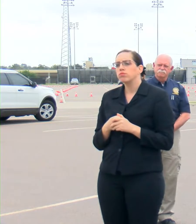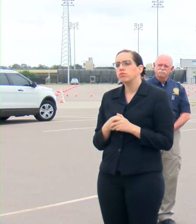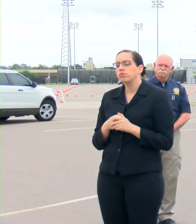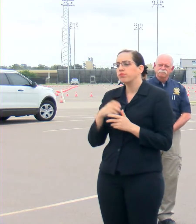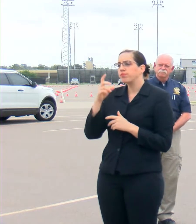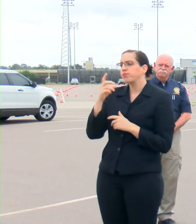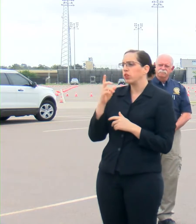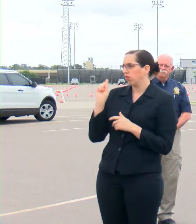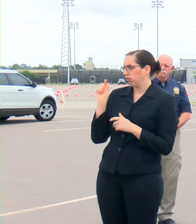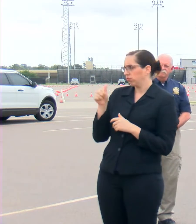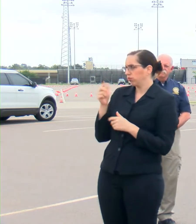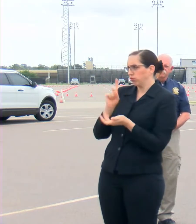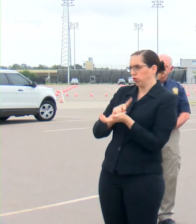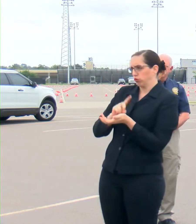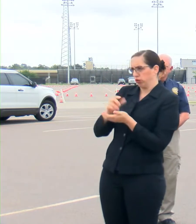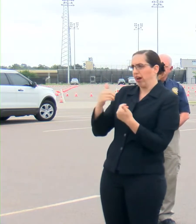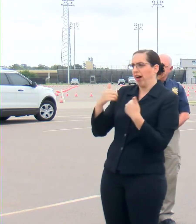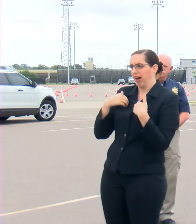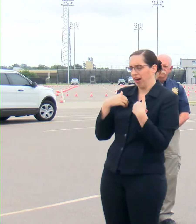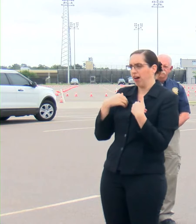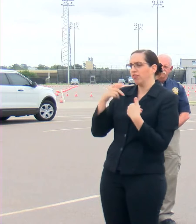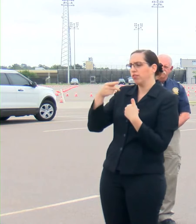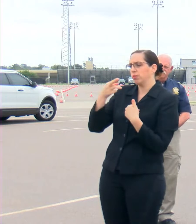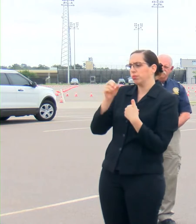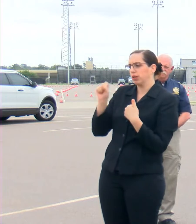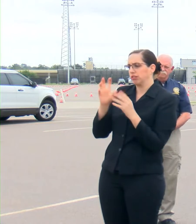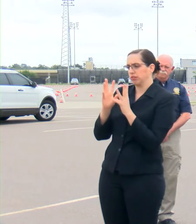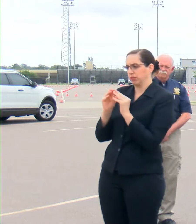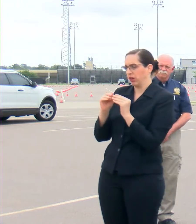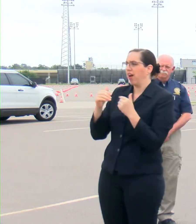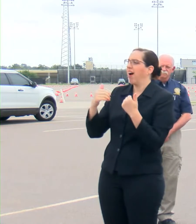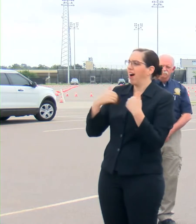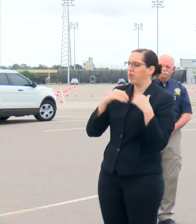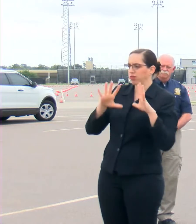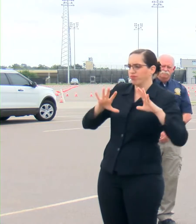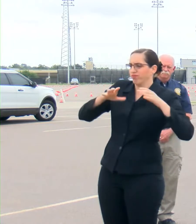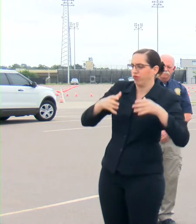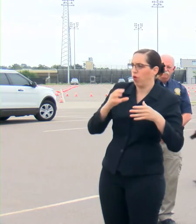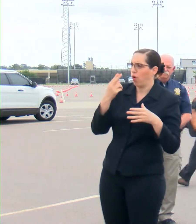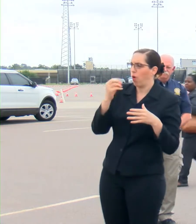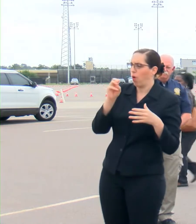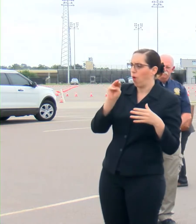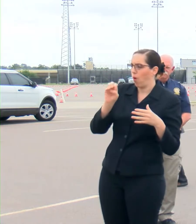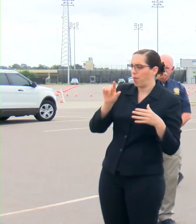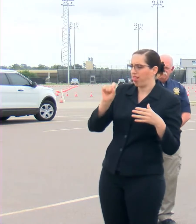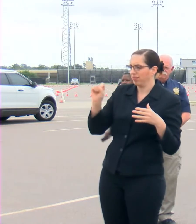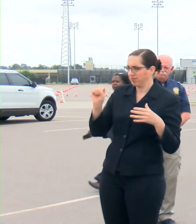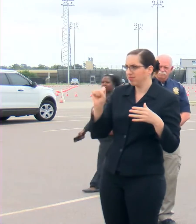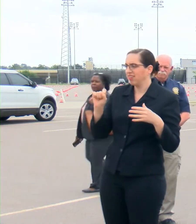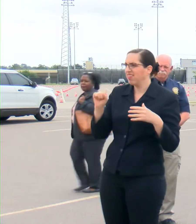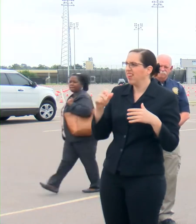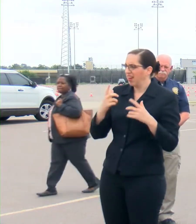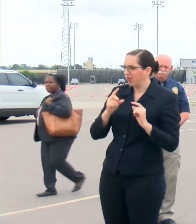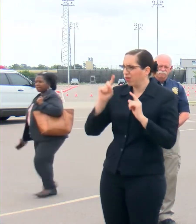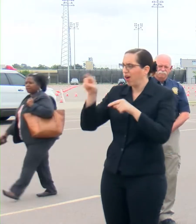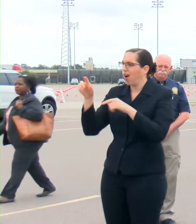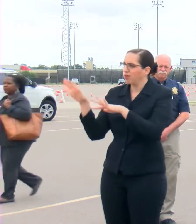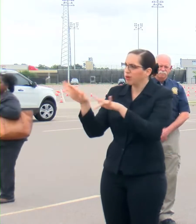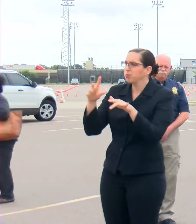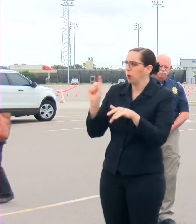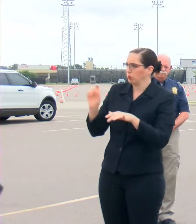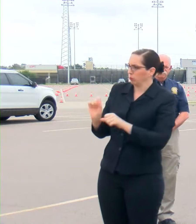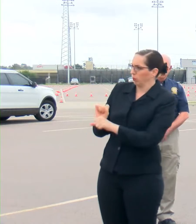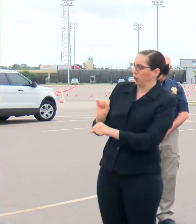Dr. Pez had a press conference with the Coalition of the Homeless, but we went out there doing the follow-up work that we are supposed to